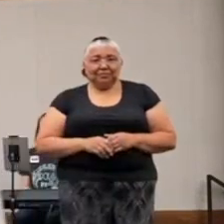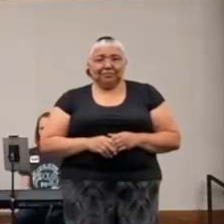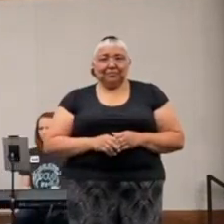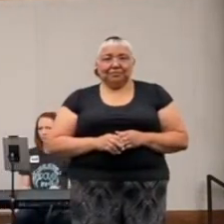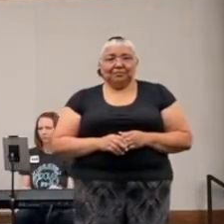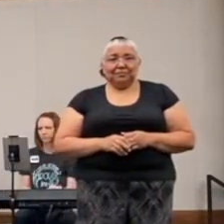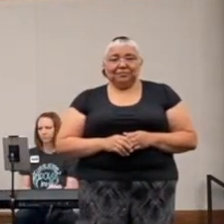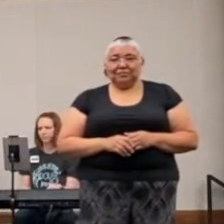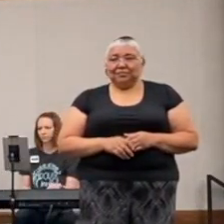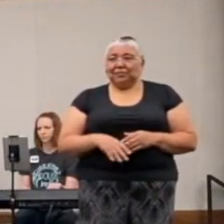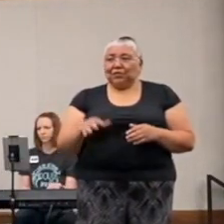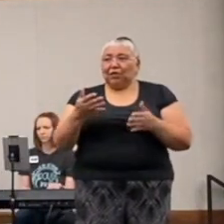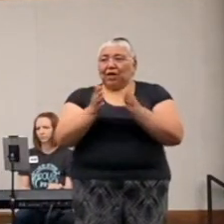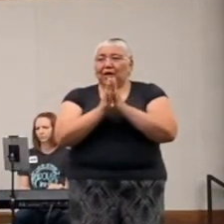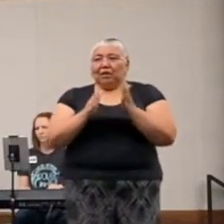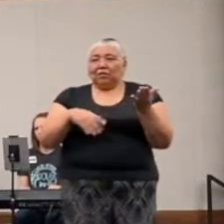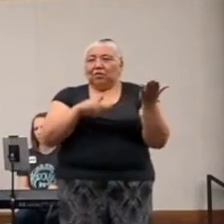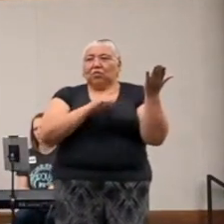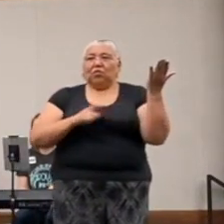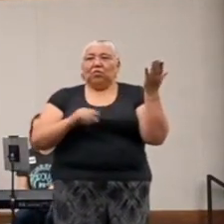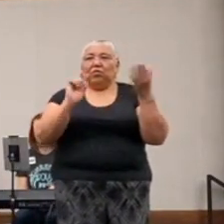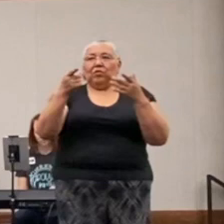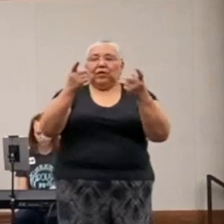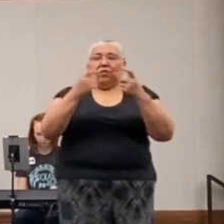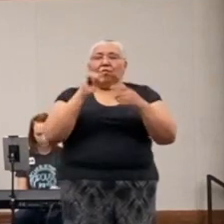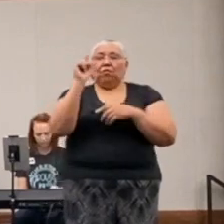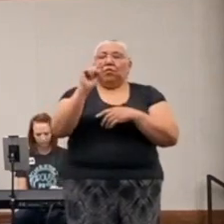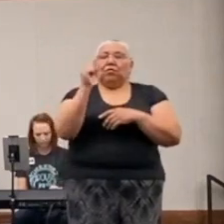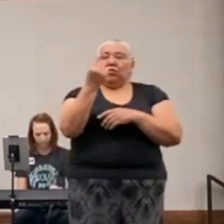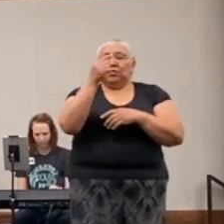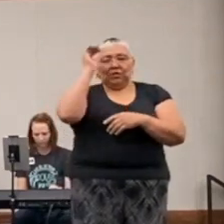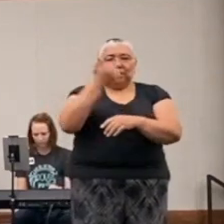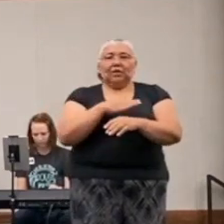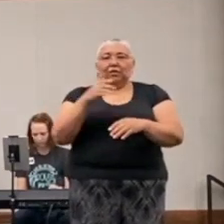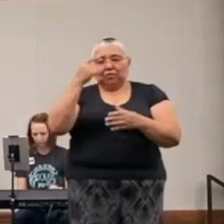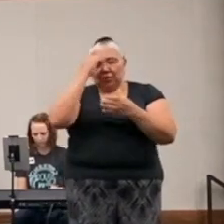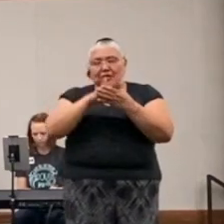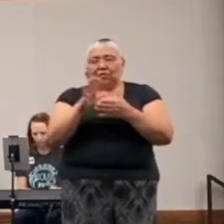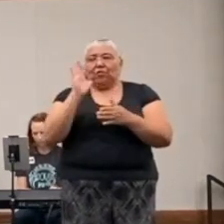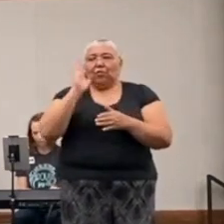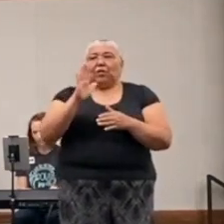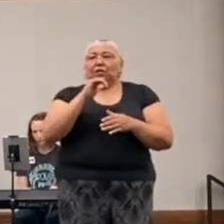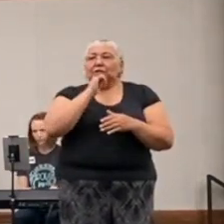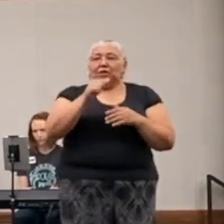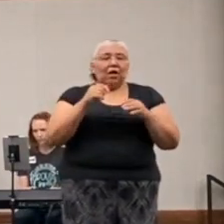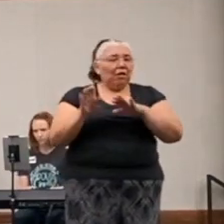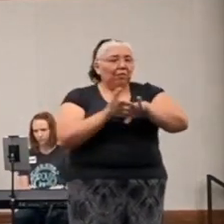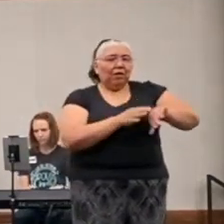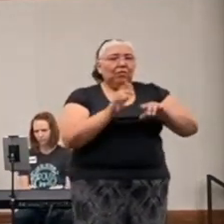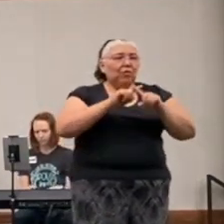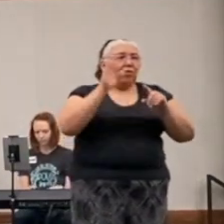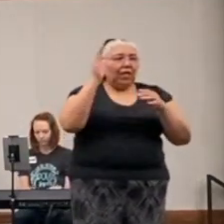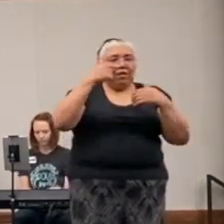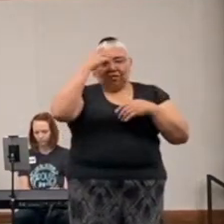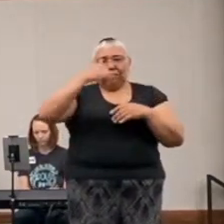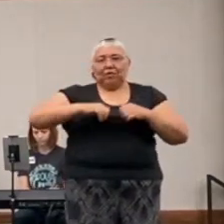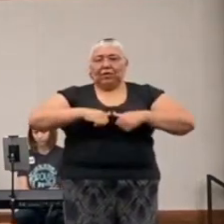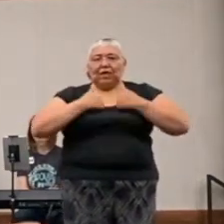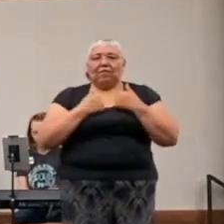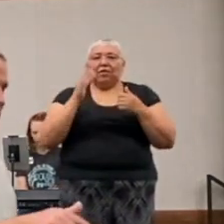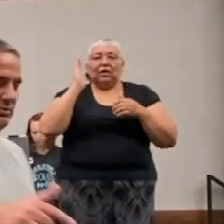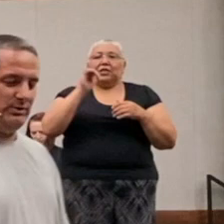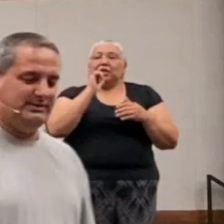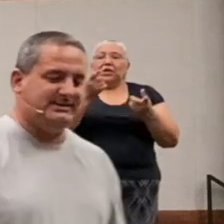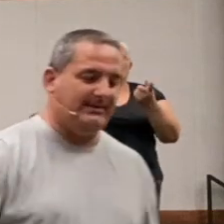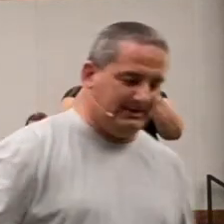That's right. For God so loved the world that he gave his one and only begotten Son, that whoever believes in him will not perish but have everlasting life. And he didn't come into the world to condemn the